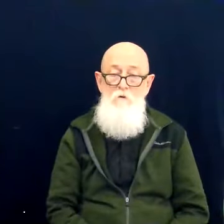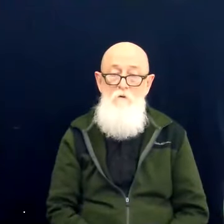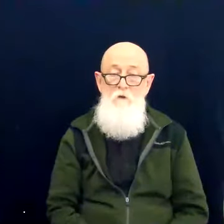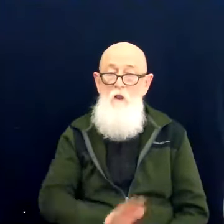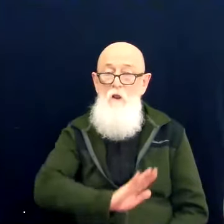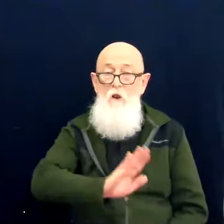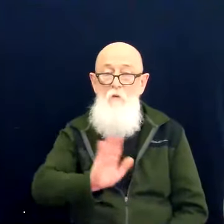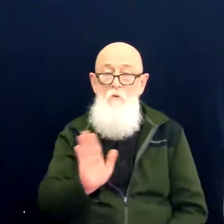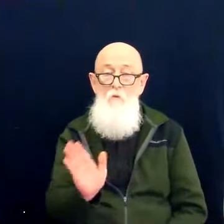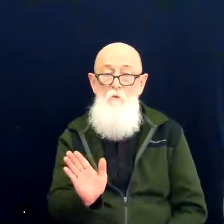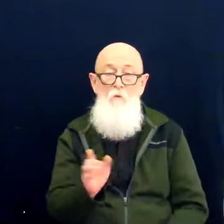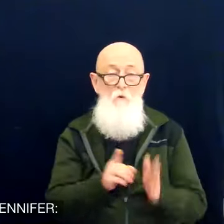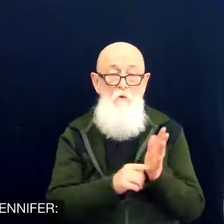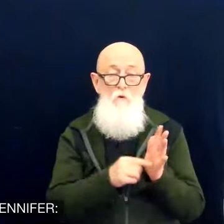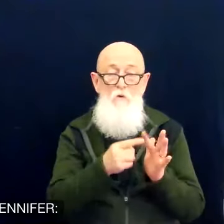Hello, Jennifer.